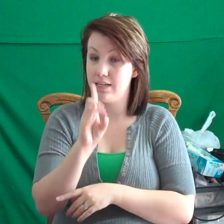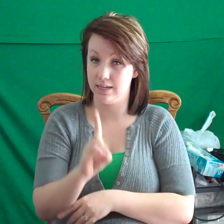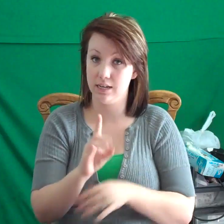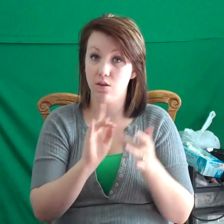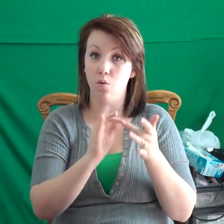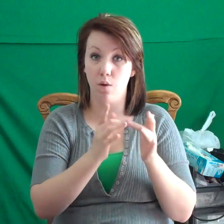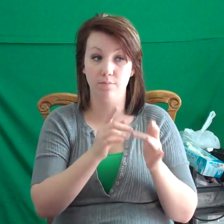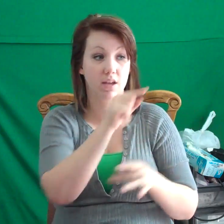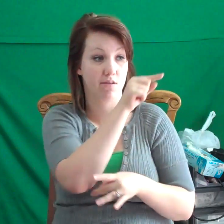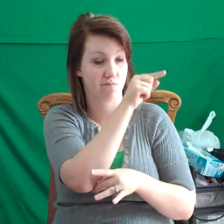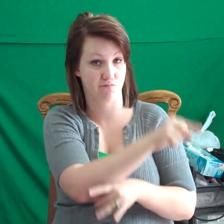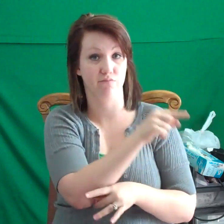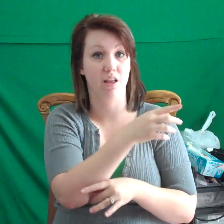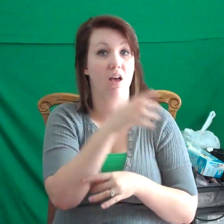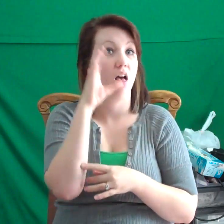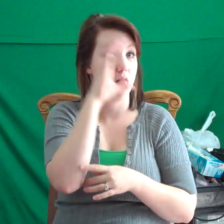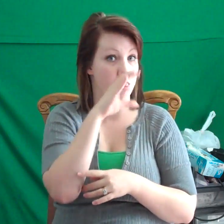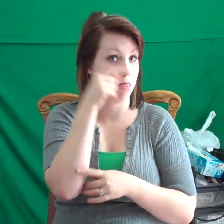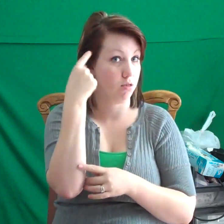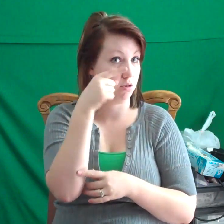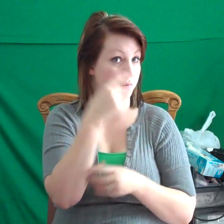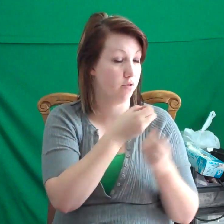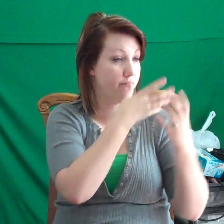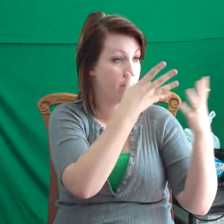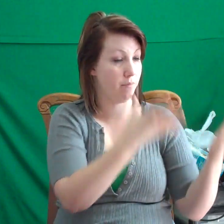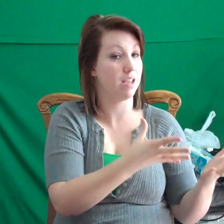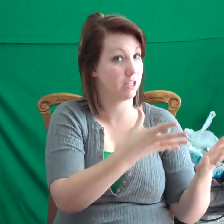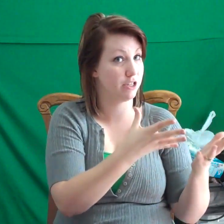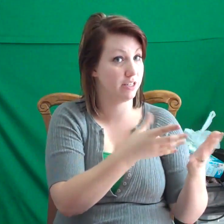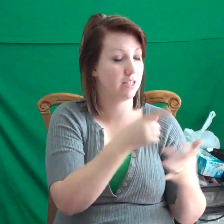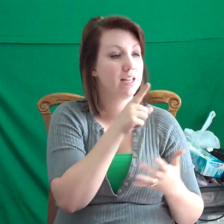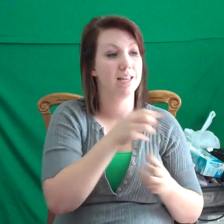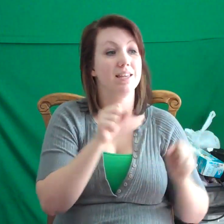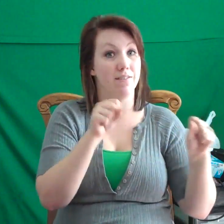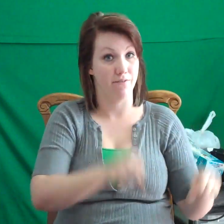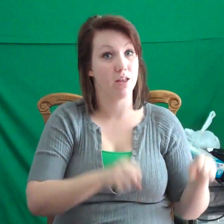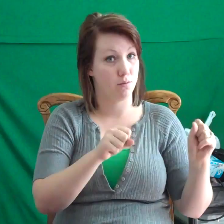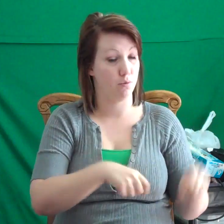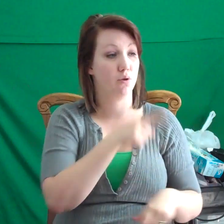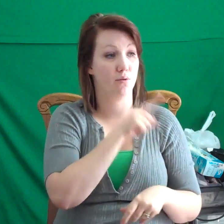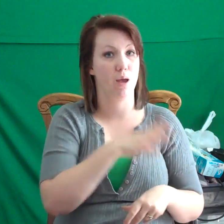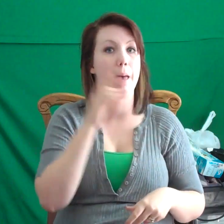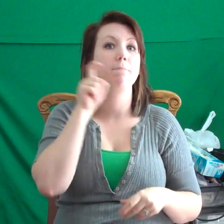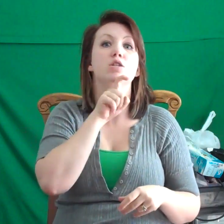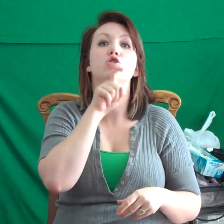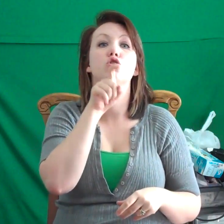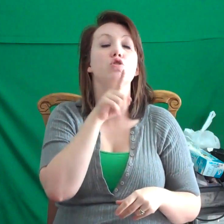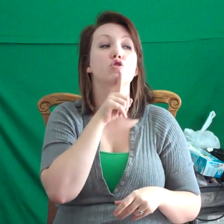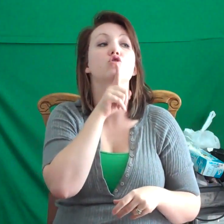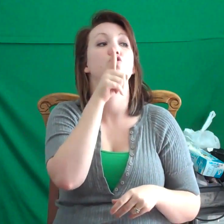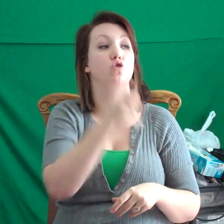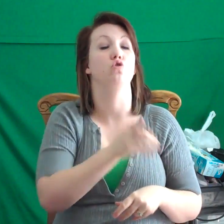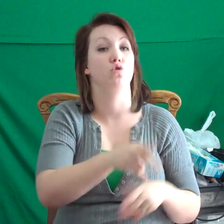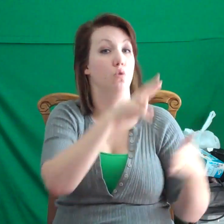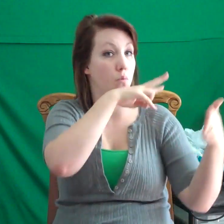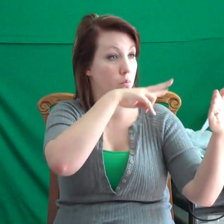you even as a non-member. And make sure that you read it and understand it, because there may be